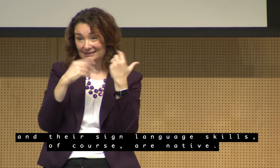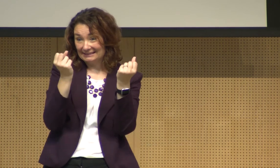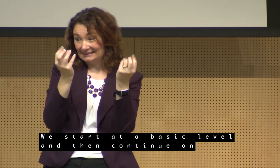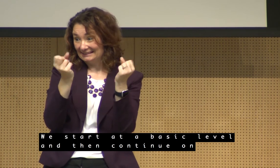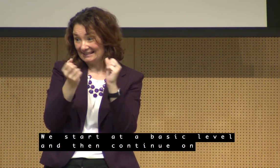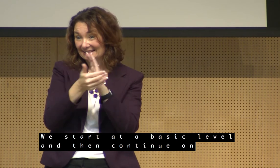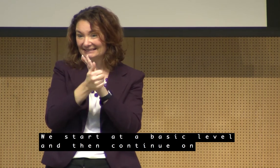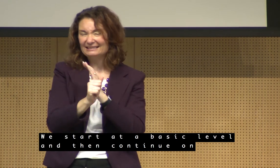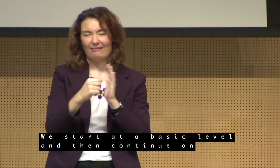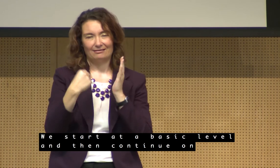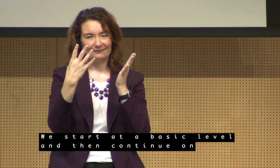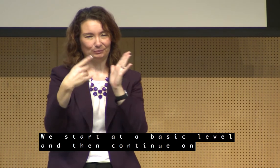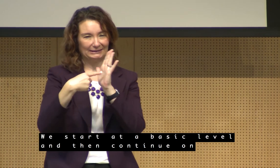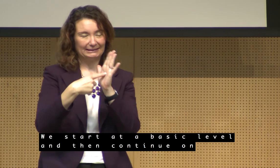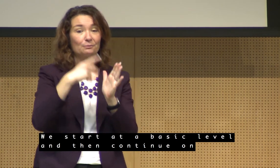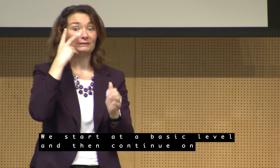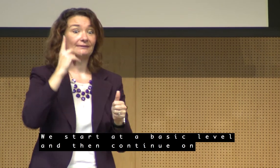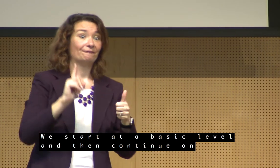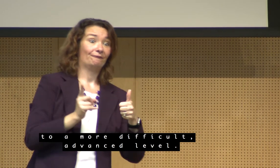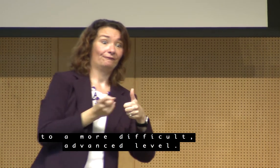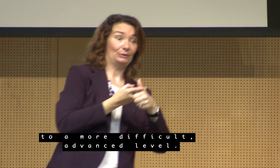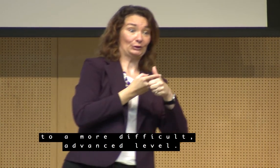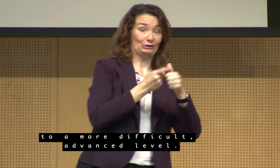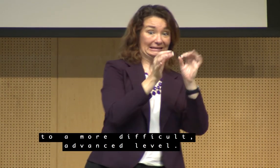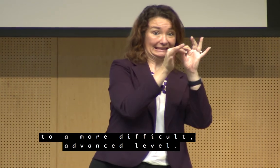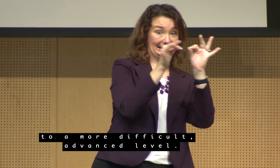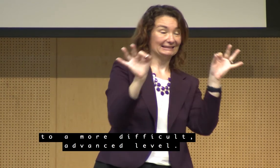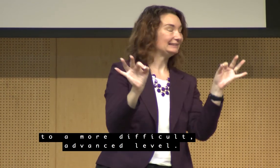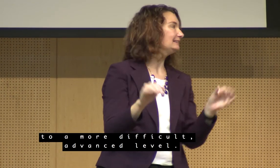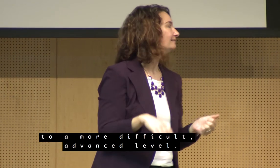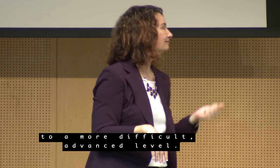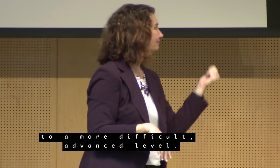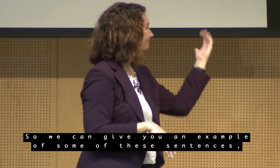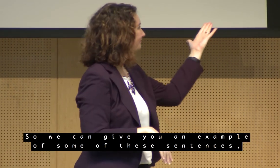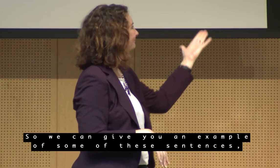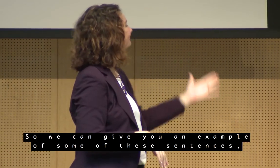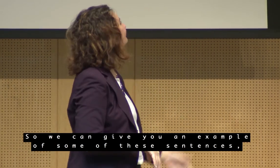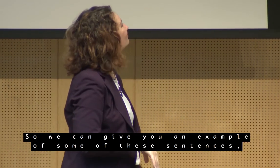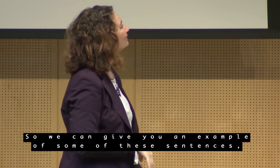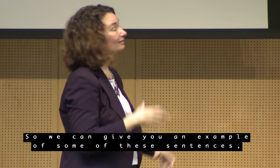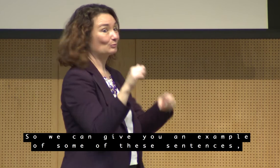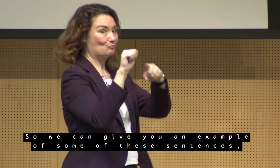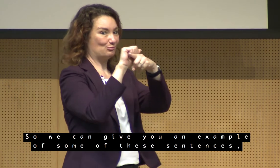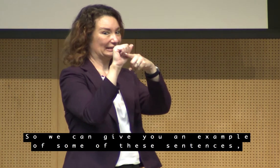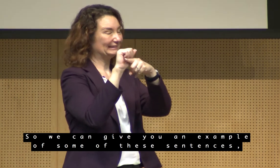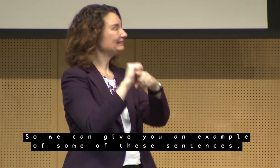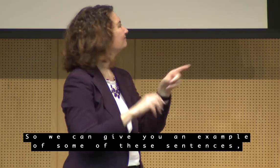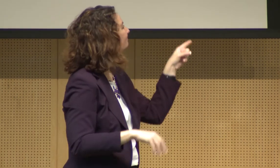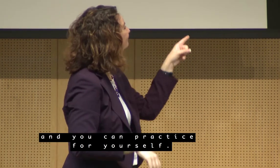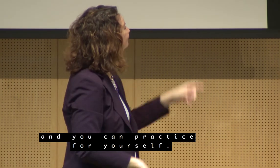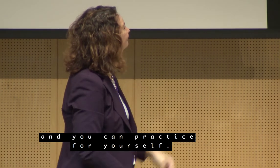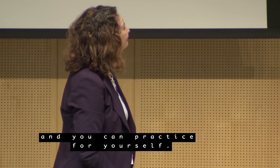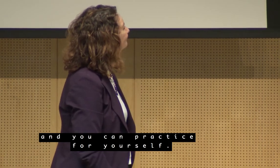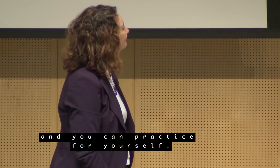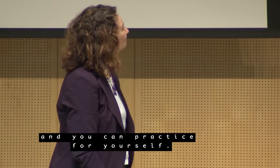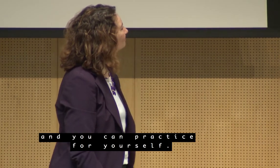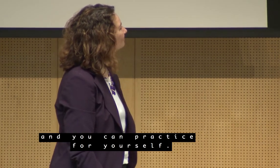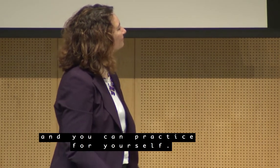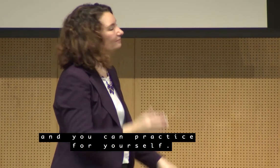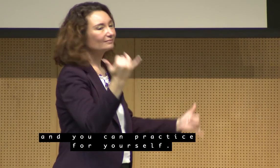basic level and then continue on to a more difficult advanced level. So we can give you an example of some of these sentences, and you can practice for yourself.